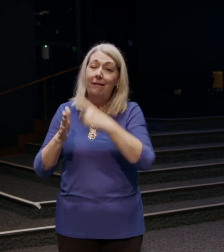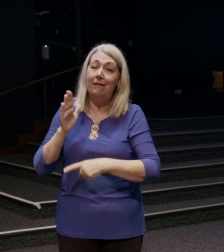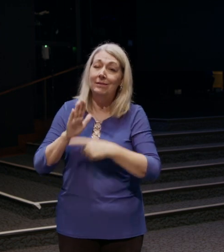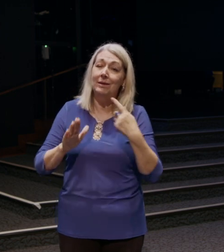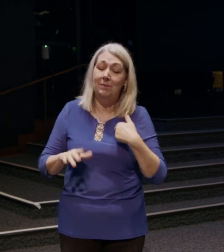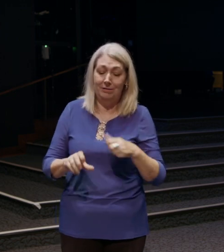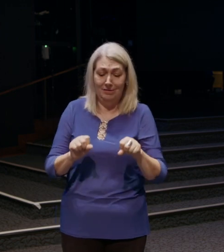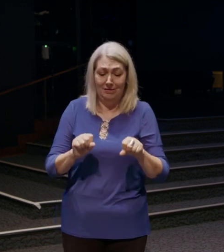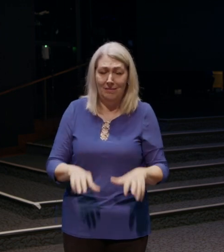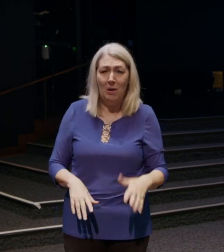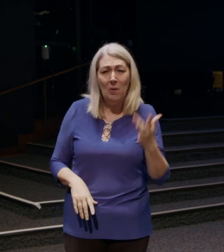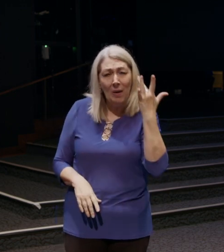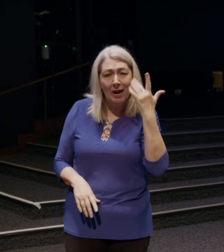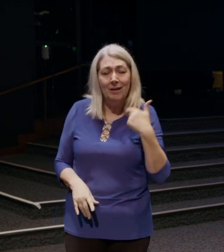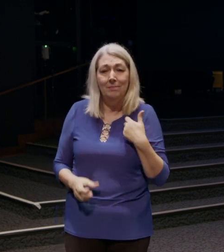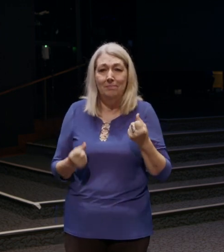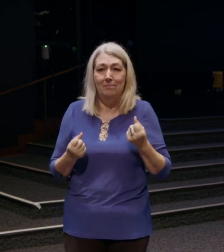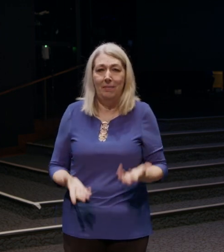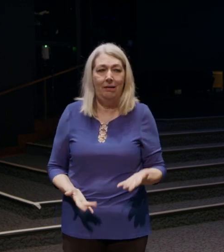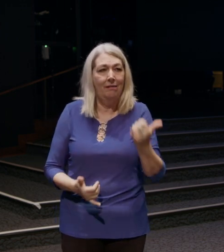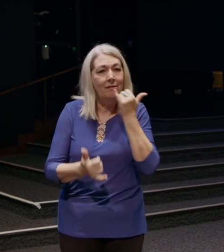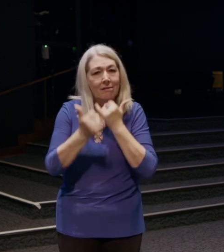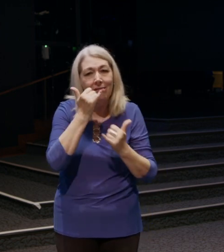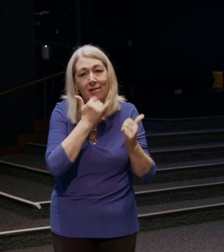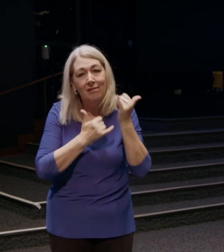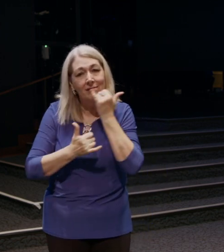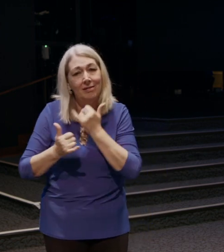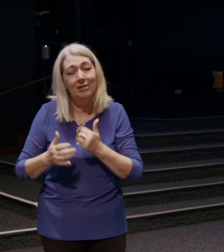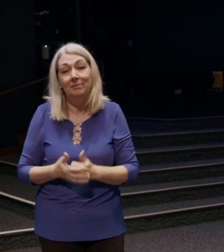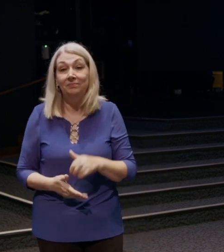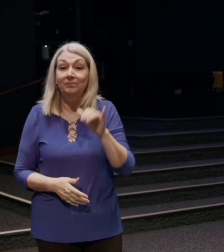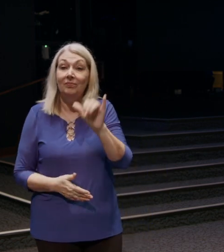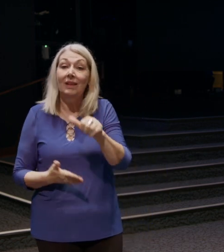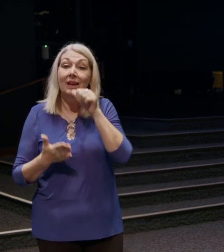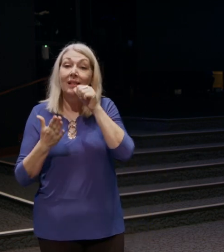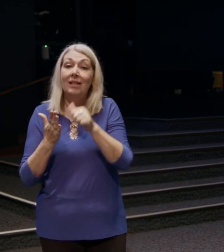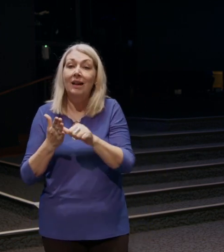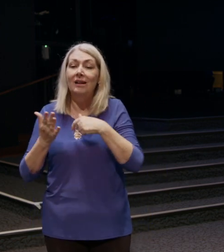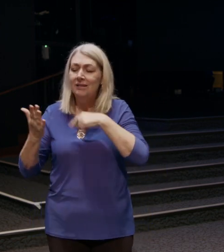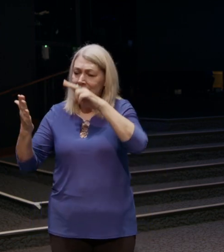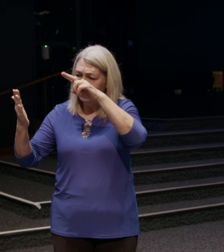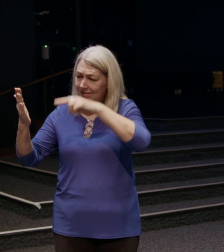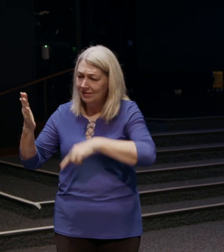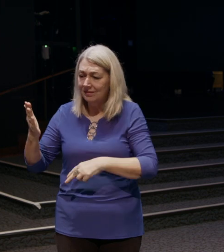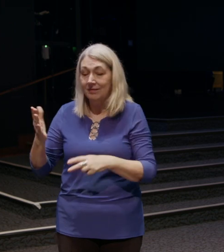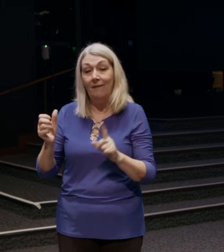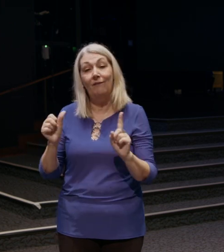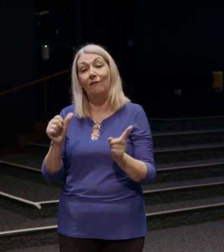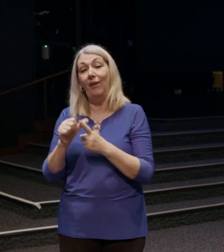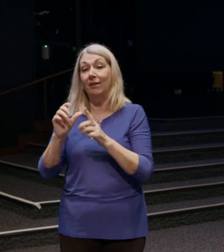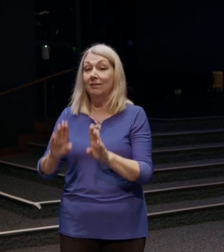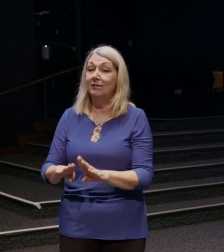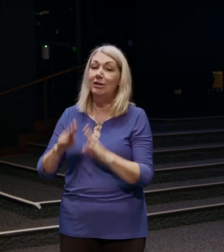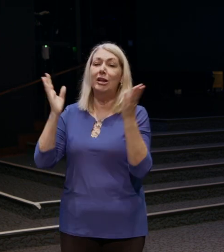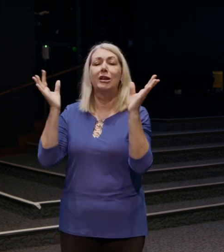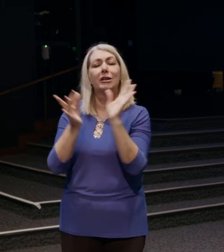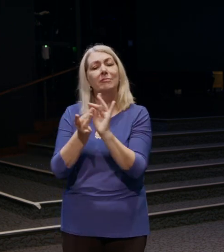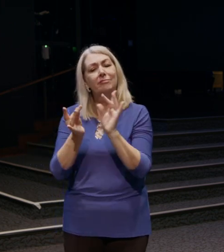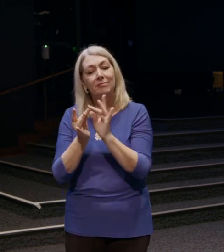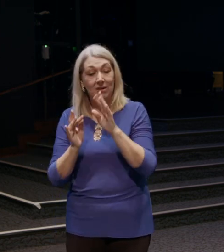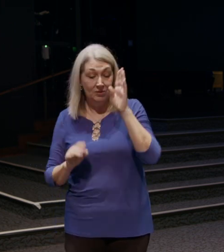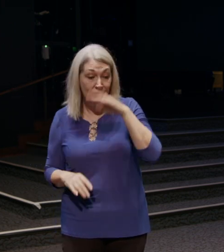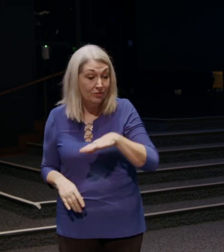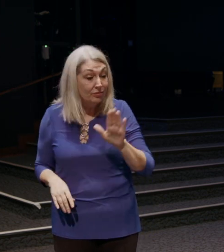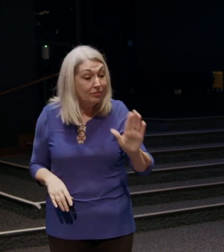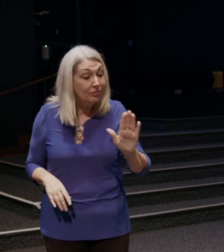many mistakes. The letter began by politely telling me that my